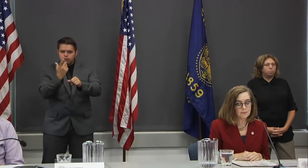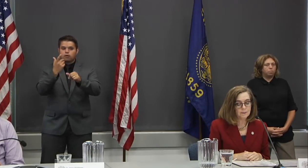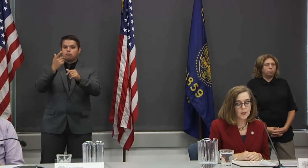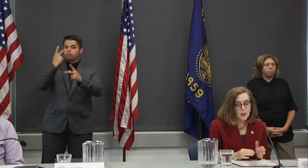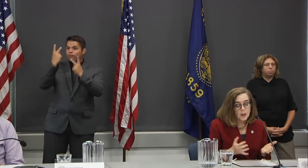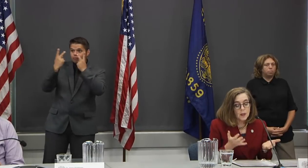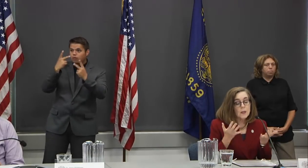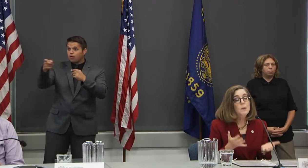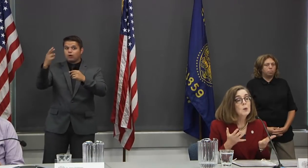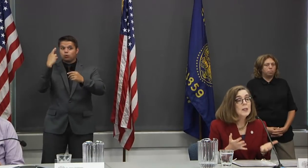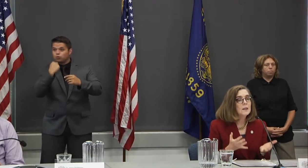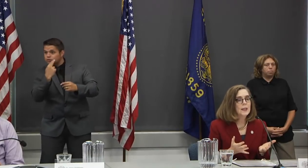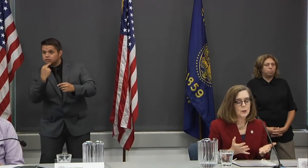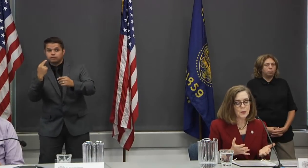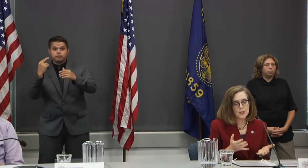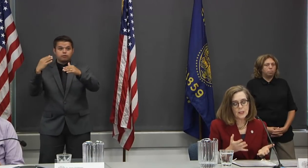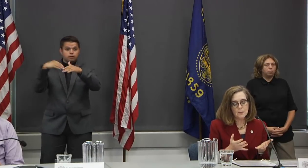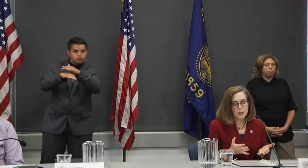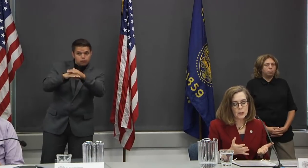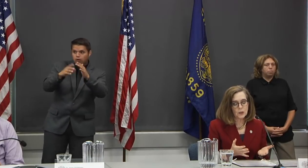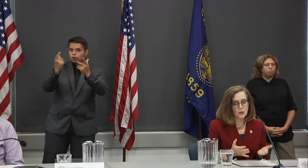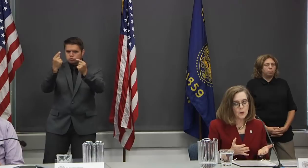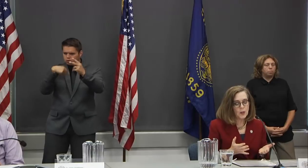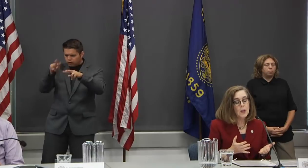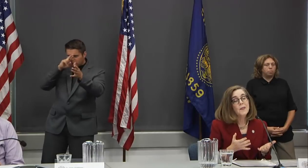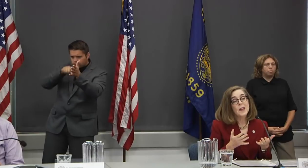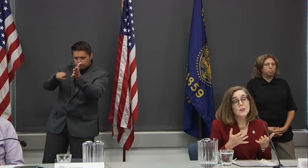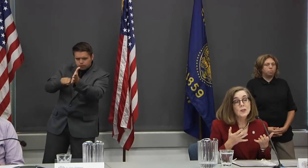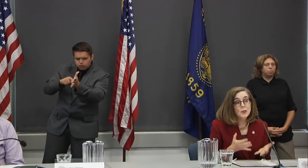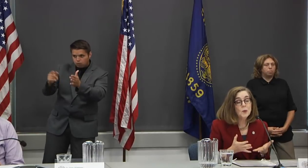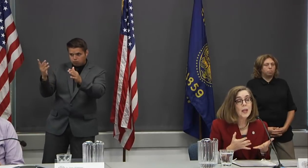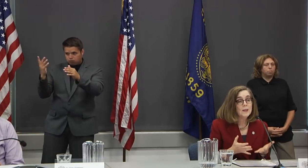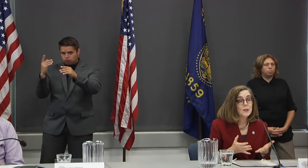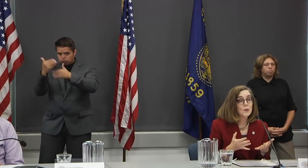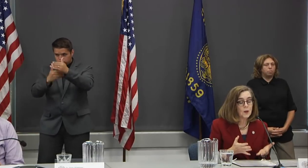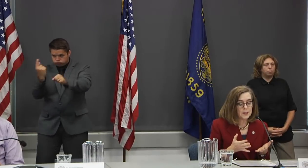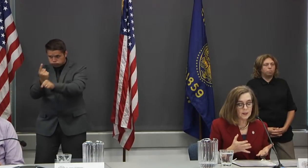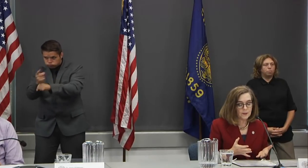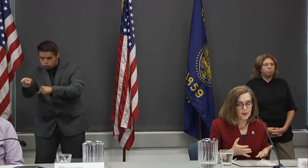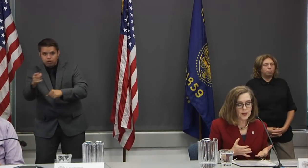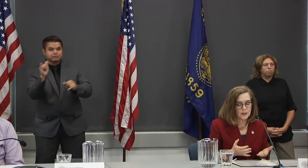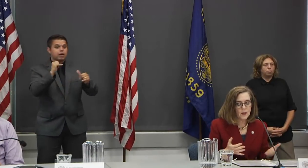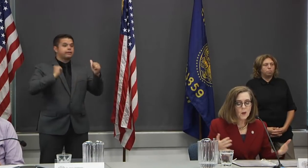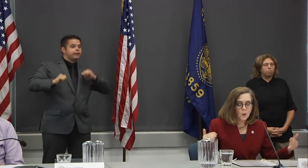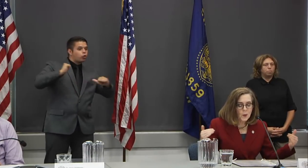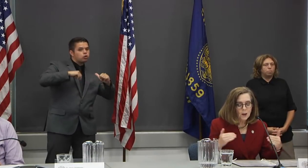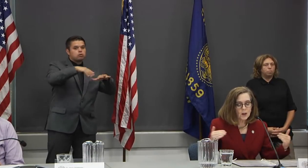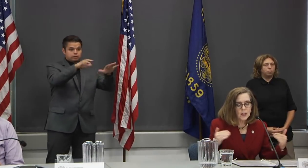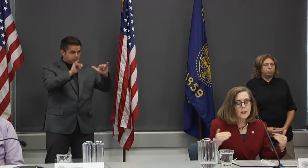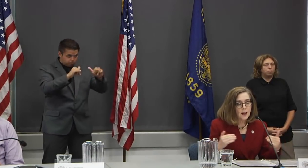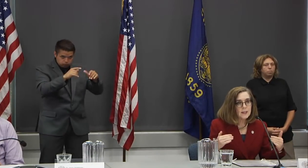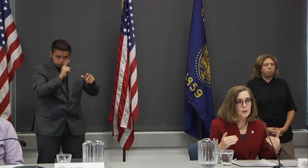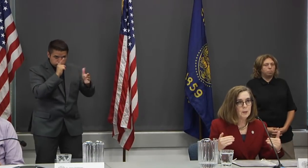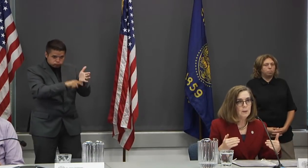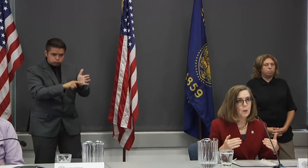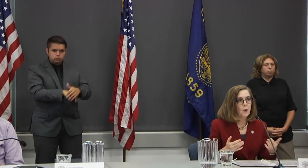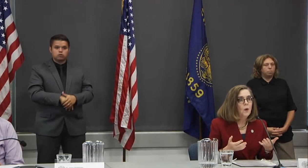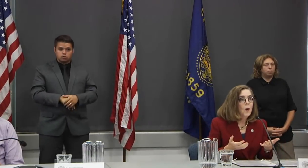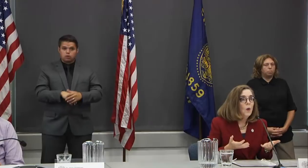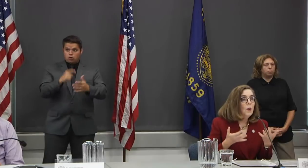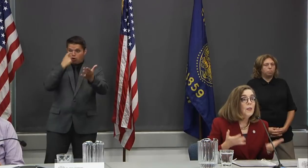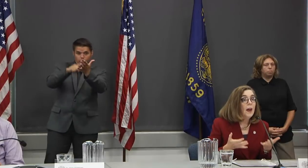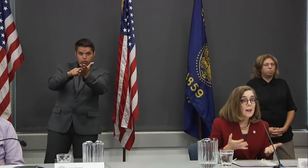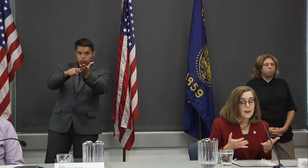kitchens. Community leaders need to make sure that as new cases are identified, we are connecting